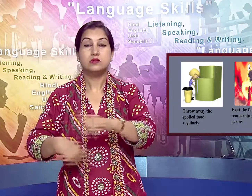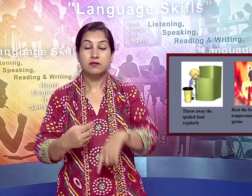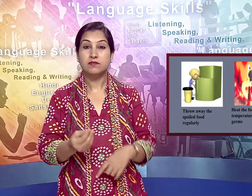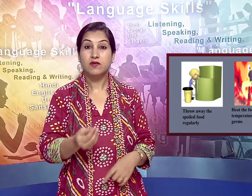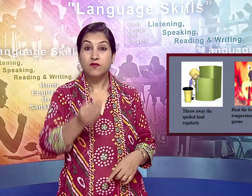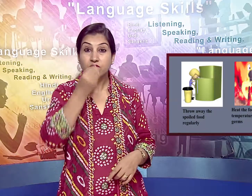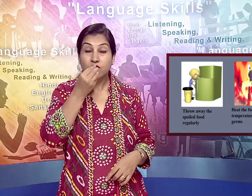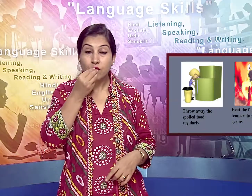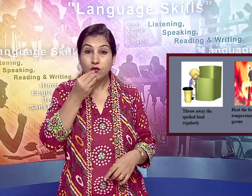kill germs.